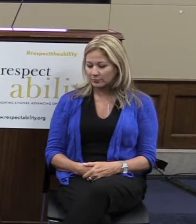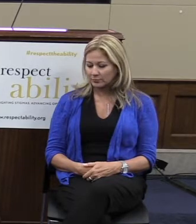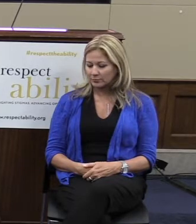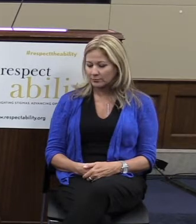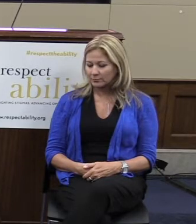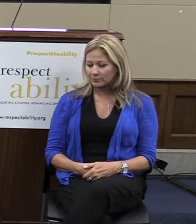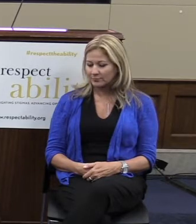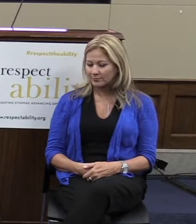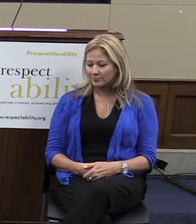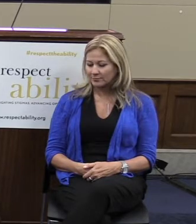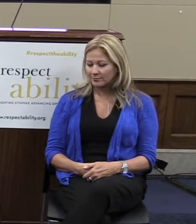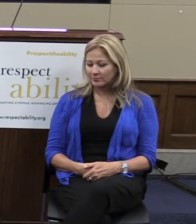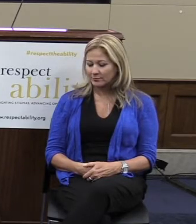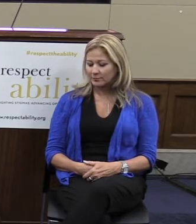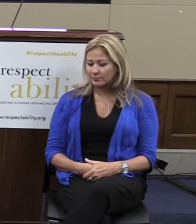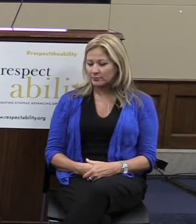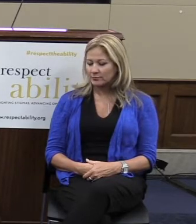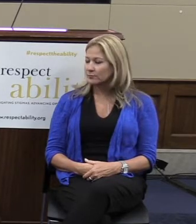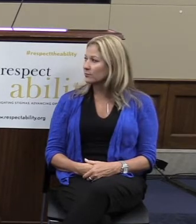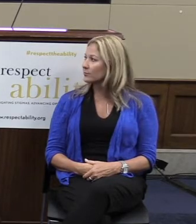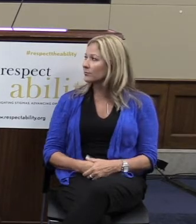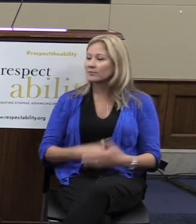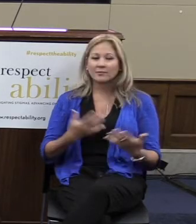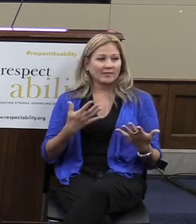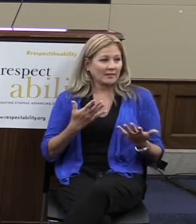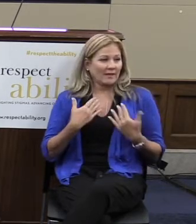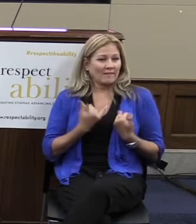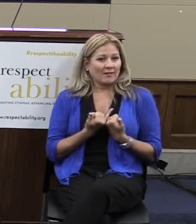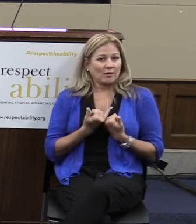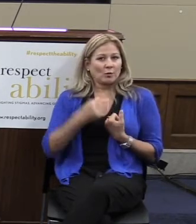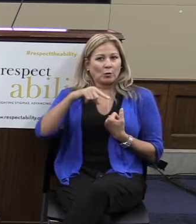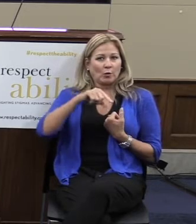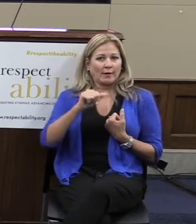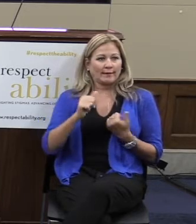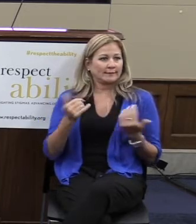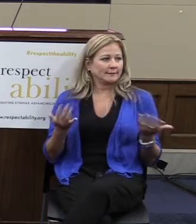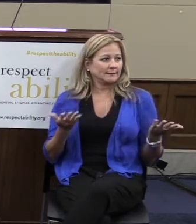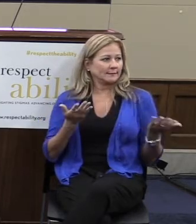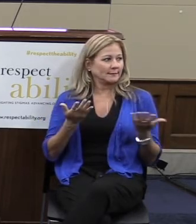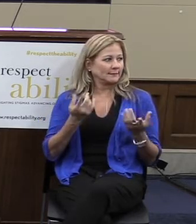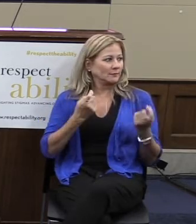So with that, I want to allow you guys to ask any questions.